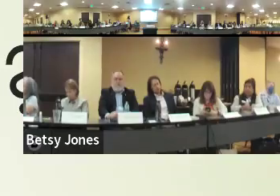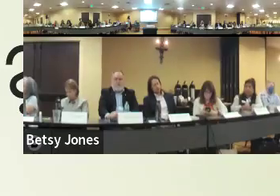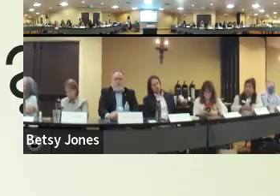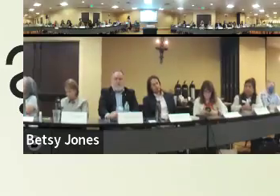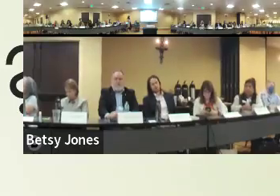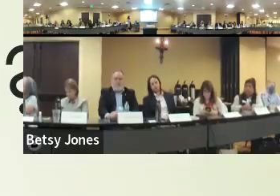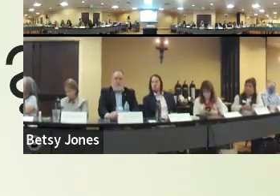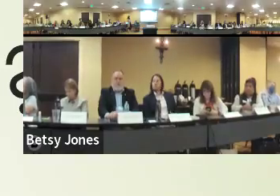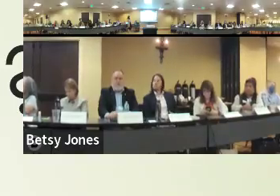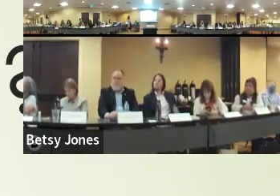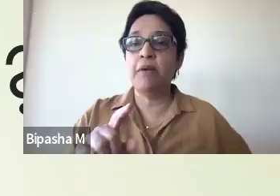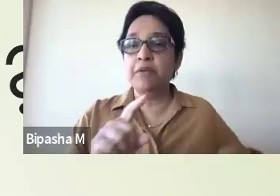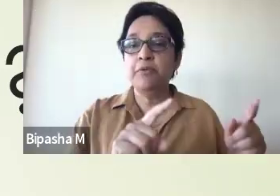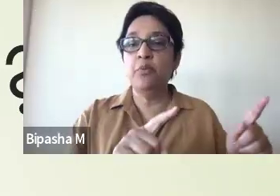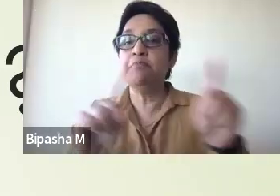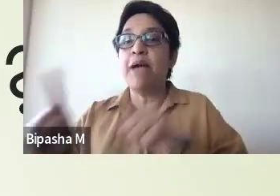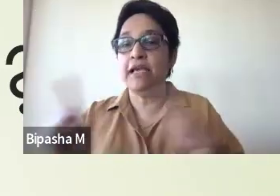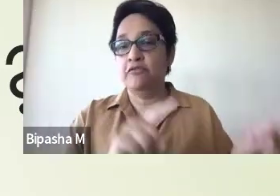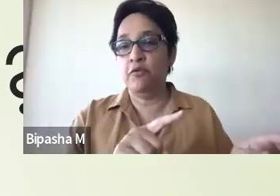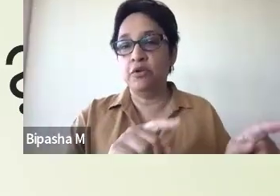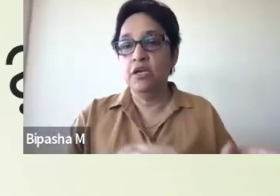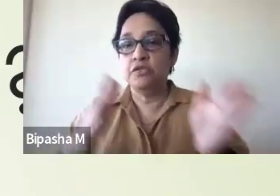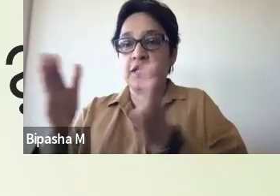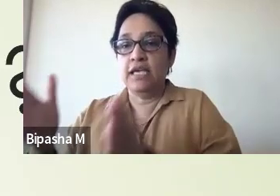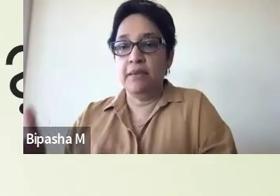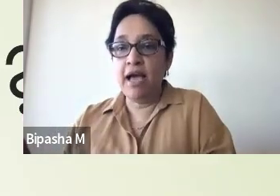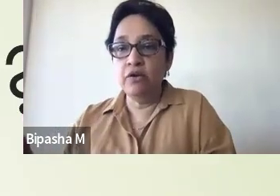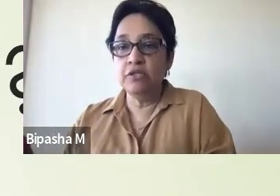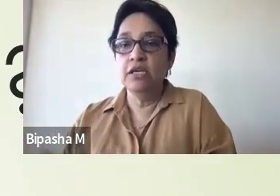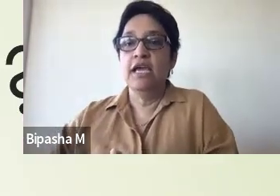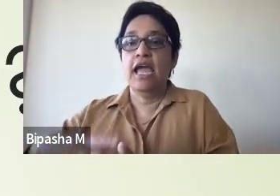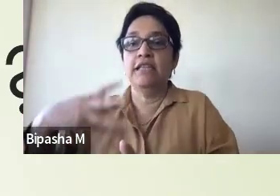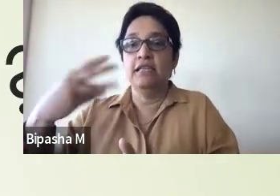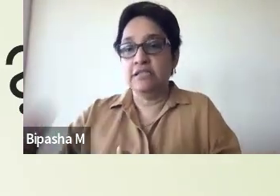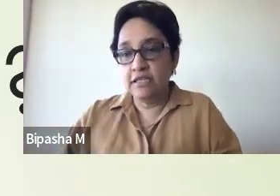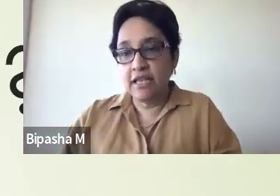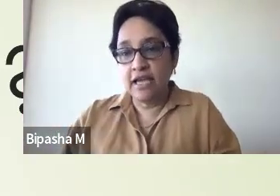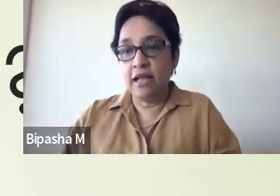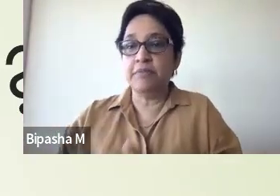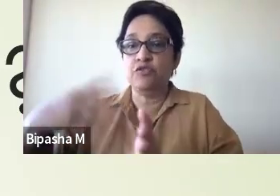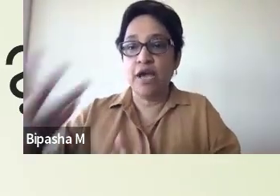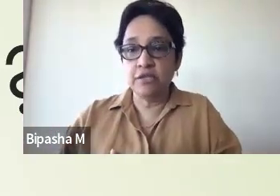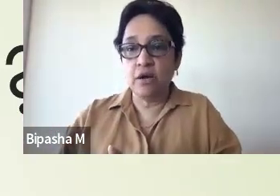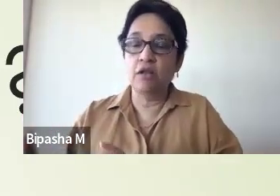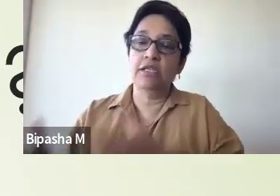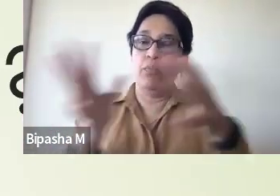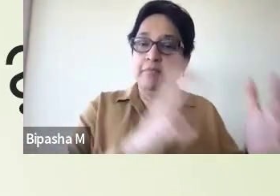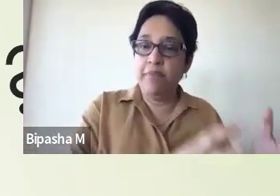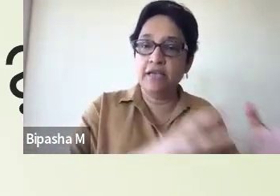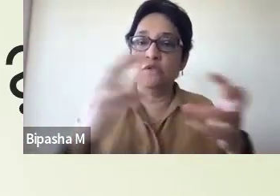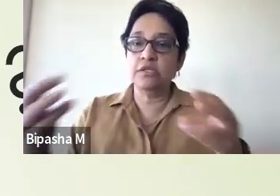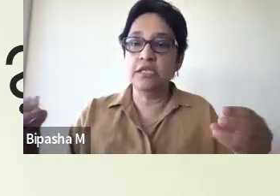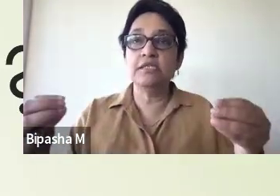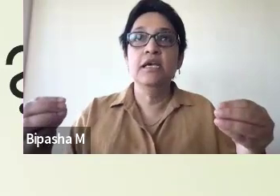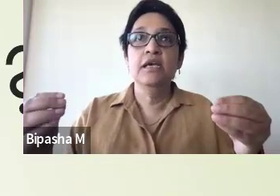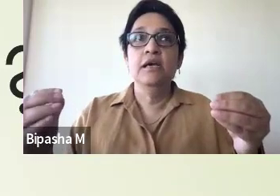capture a piece, but it felt there were stories about people who went back and forth. So they came out and then they didn't get the help. They tried to call, then they went